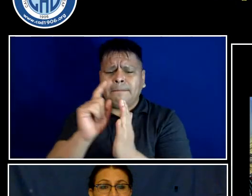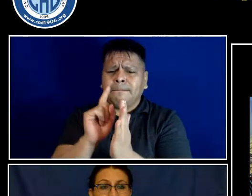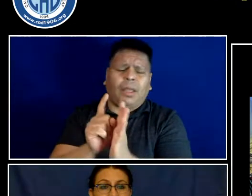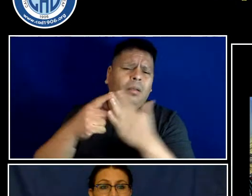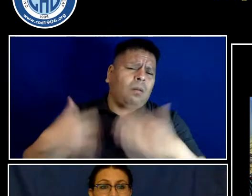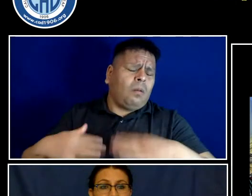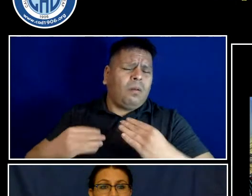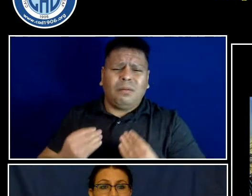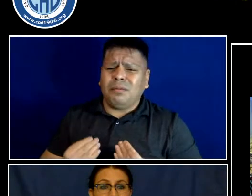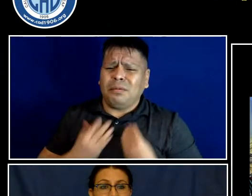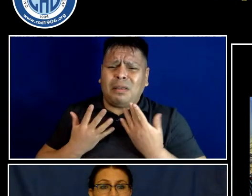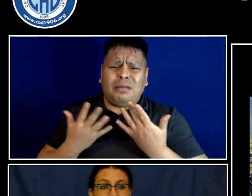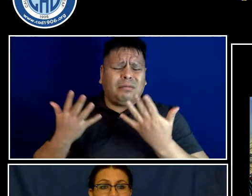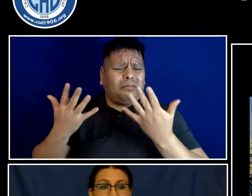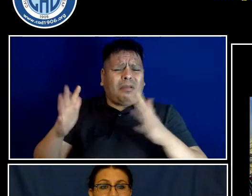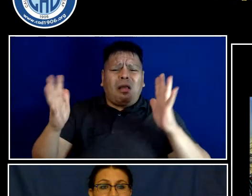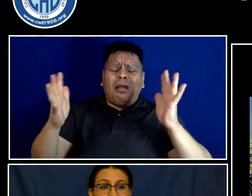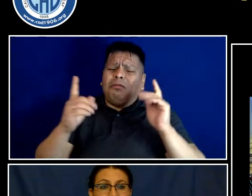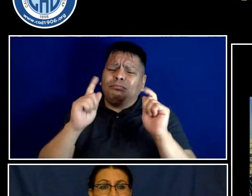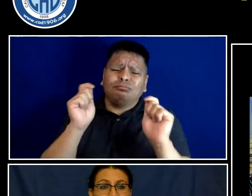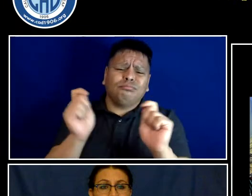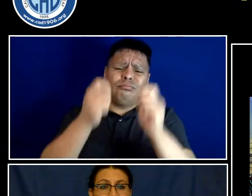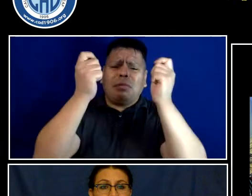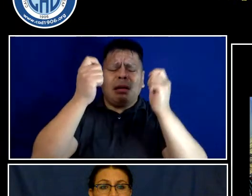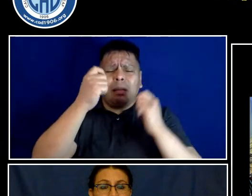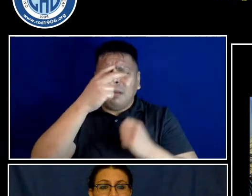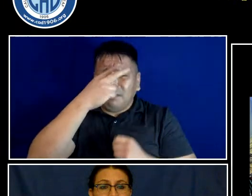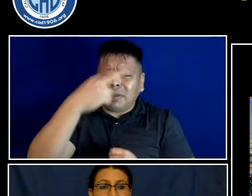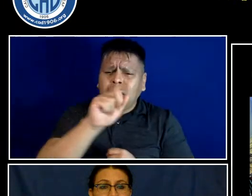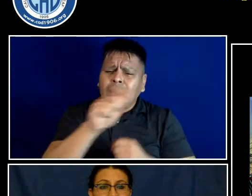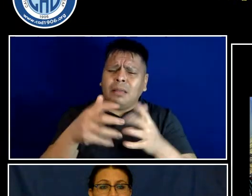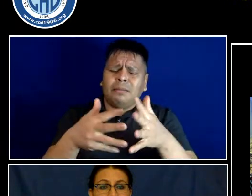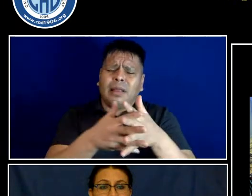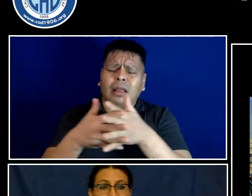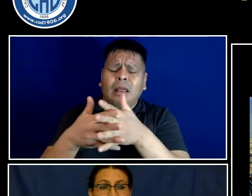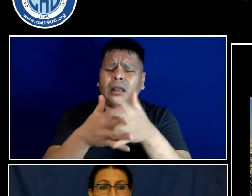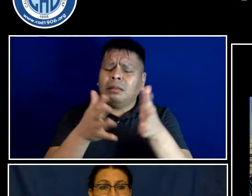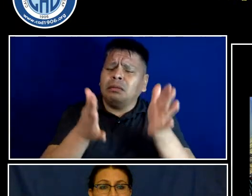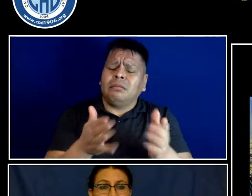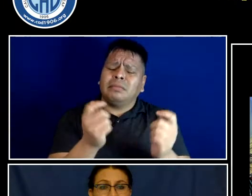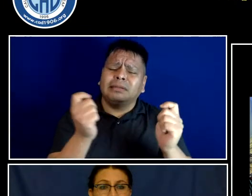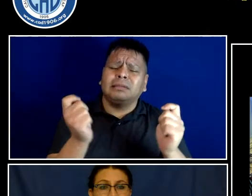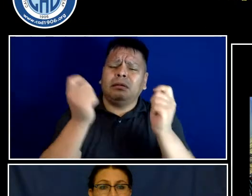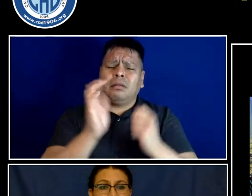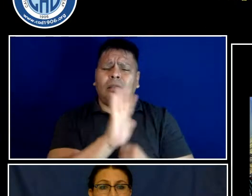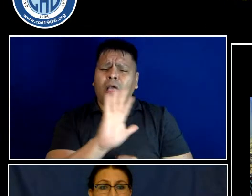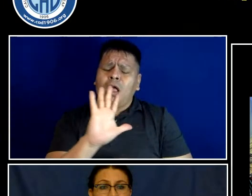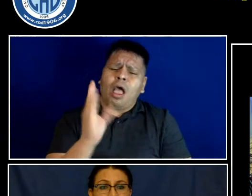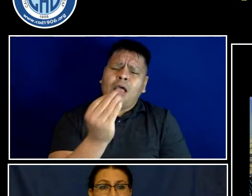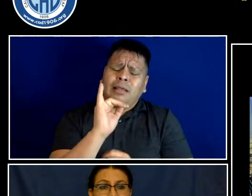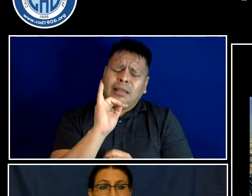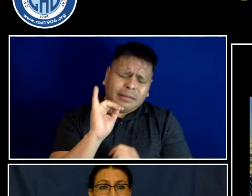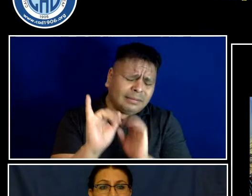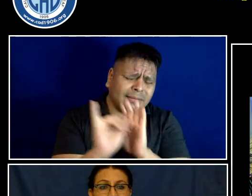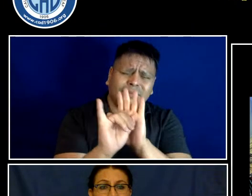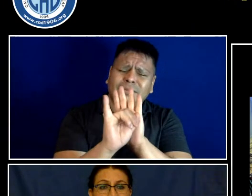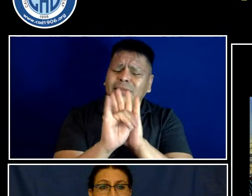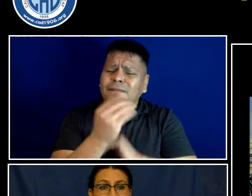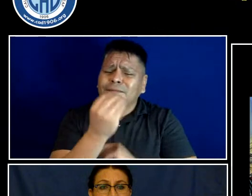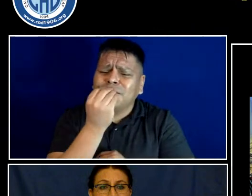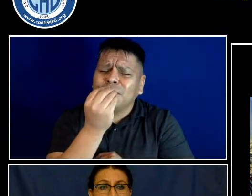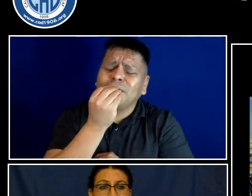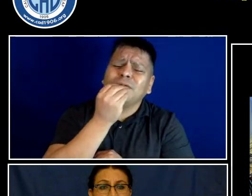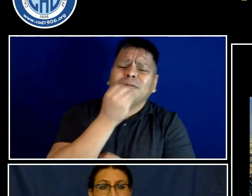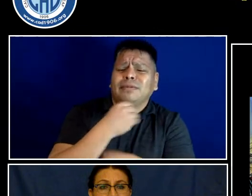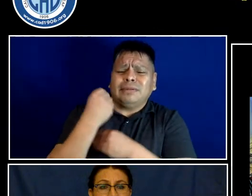a historical marker in Mexico's history. And it's a time of momentous pride throughout the country because,